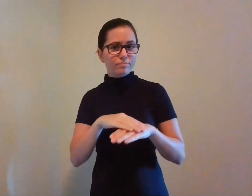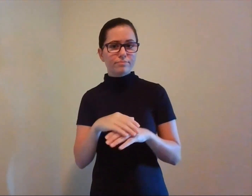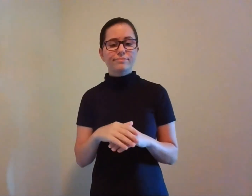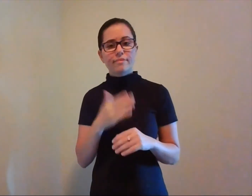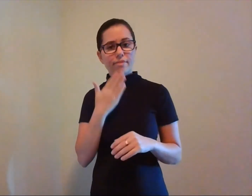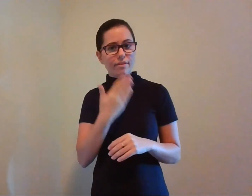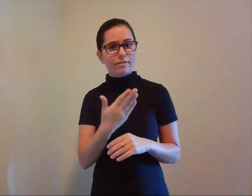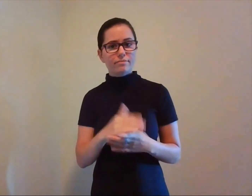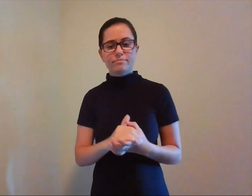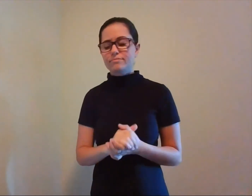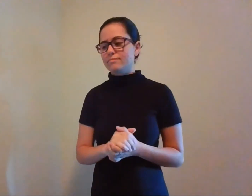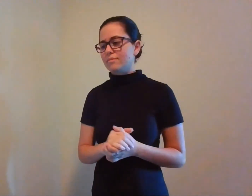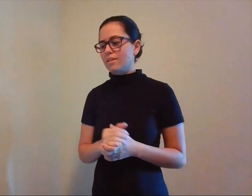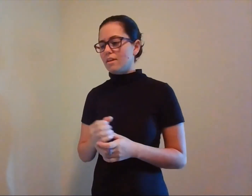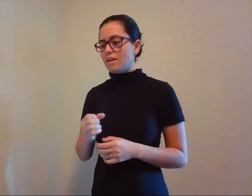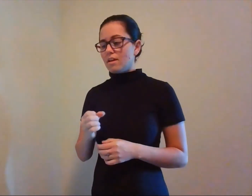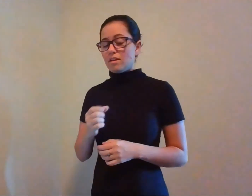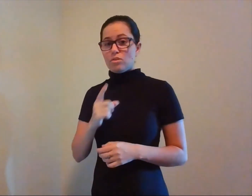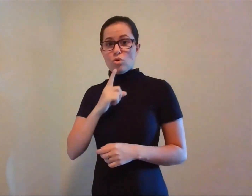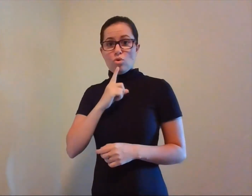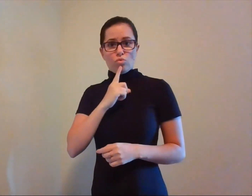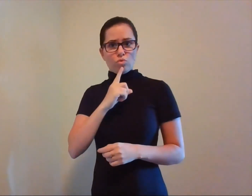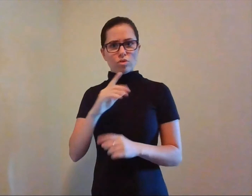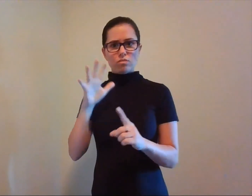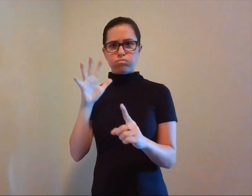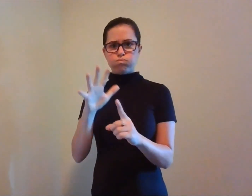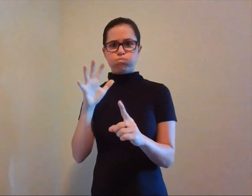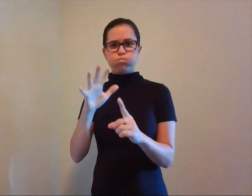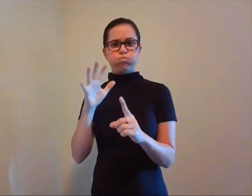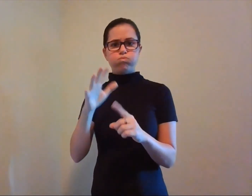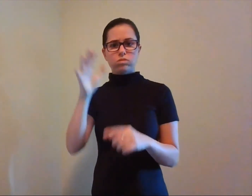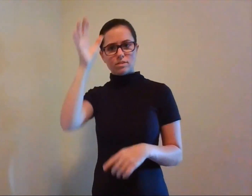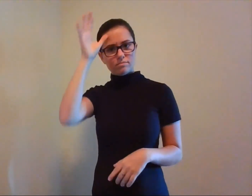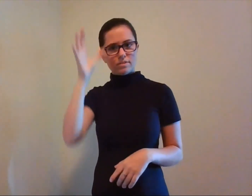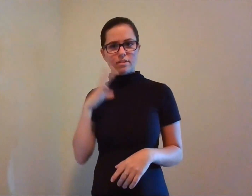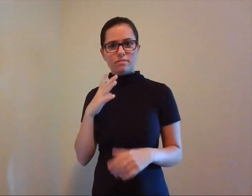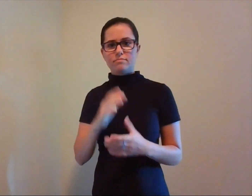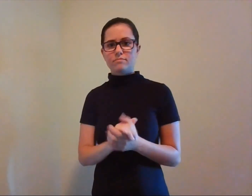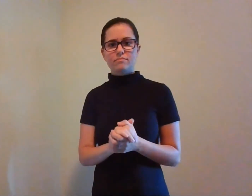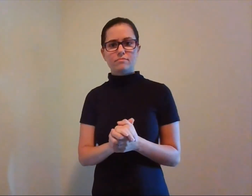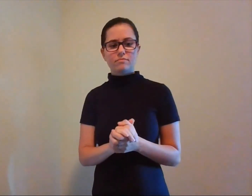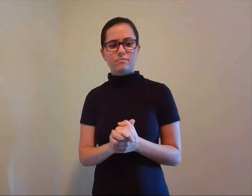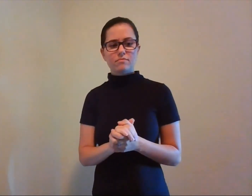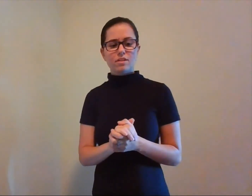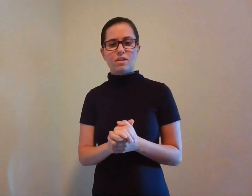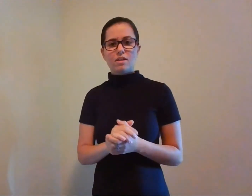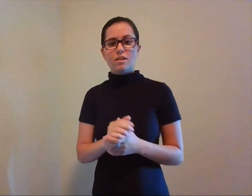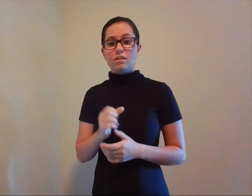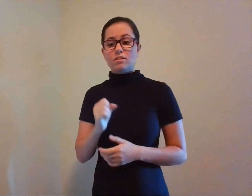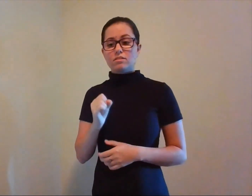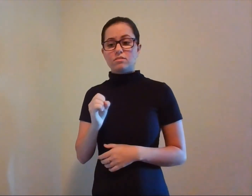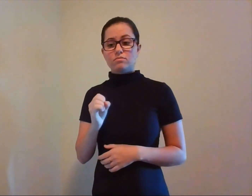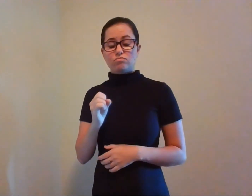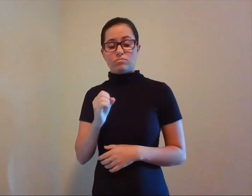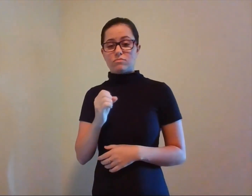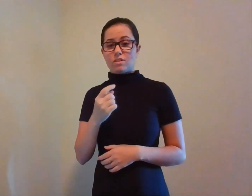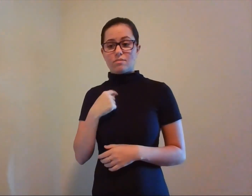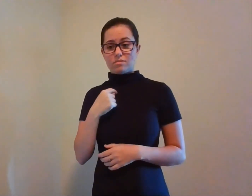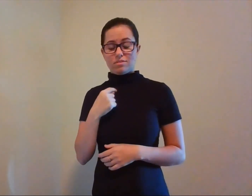everything. You're a world-class actor. I just kept you and your family from getting into a turd pool. And you were glad